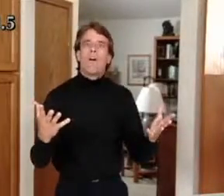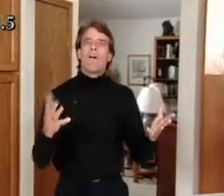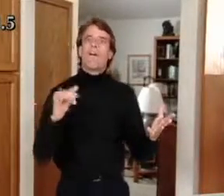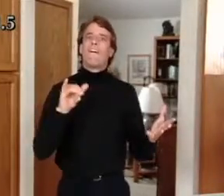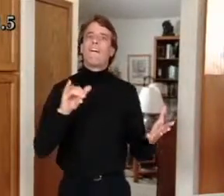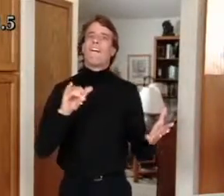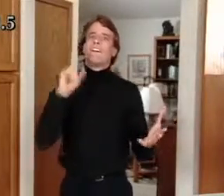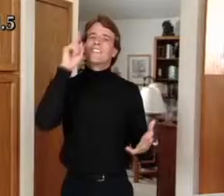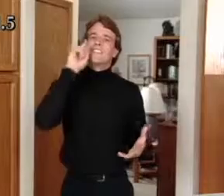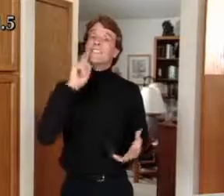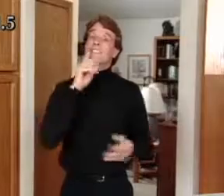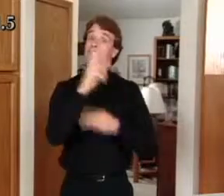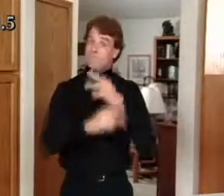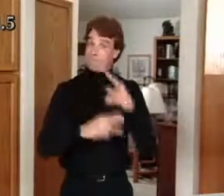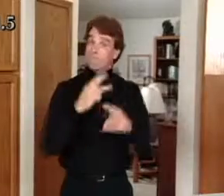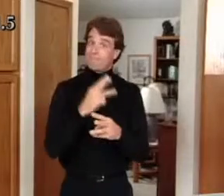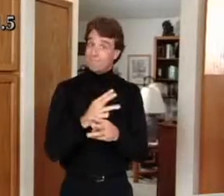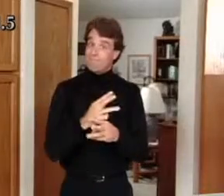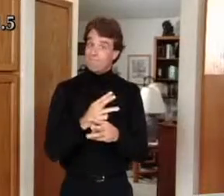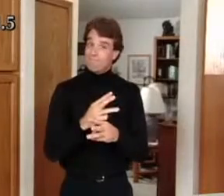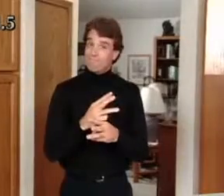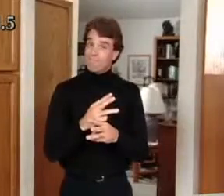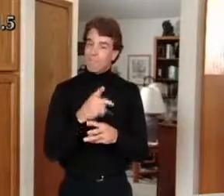world, the world of deaf people.